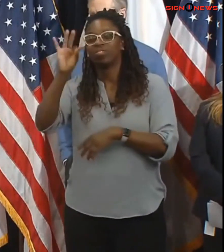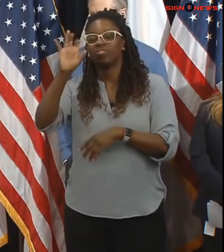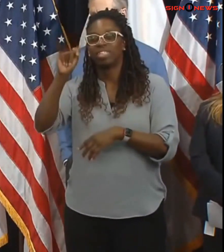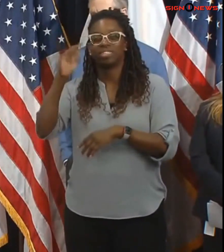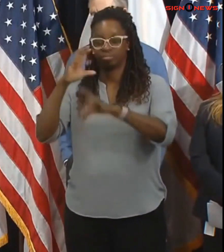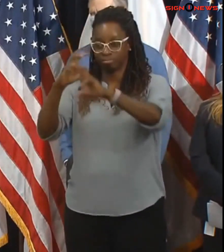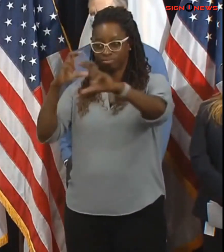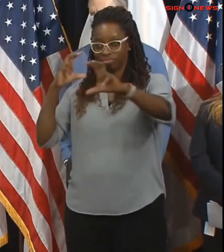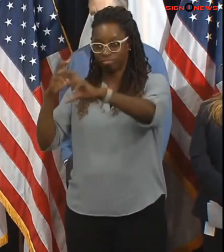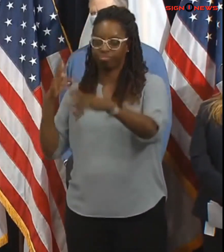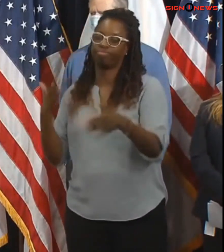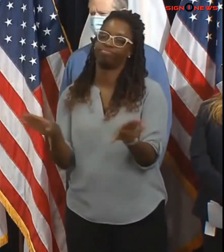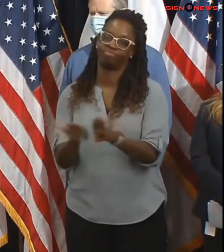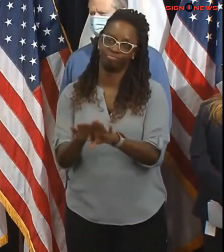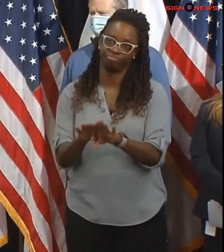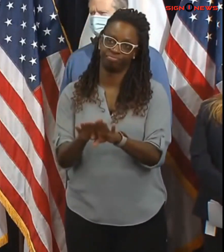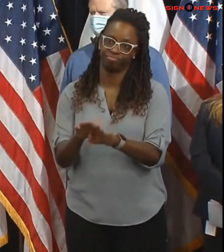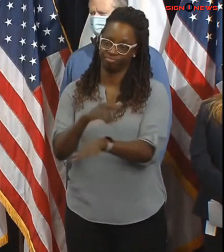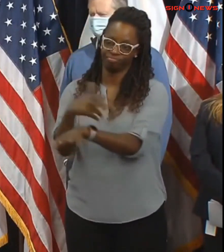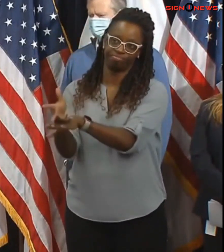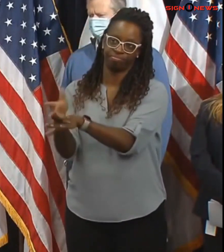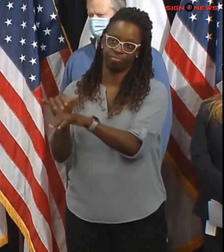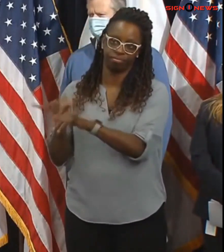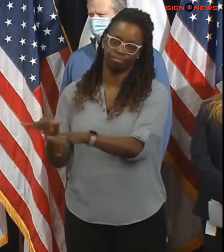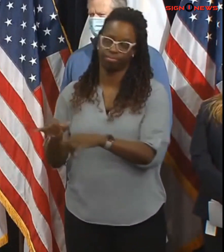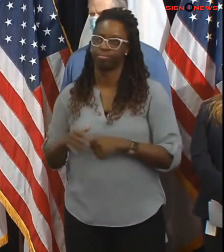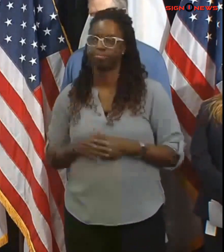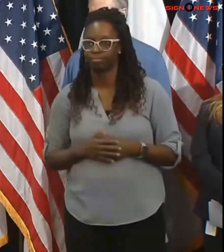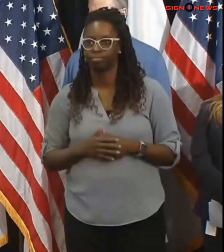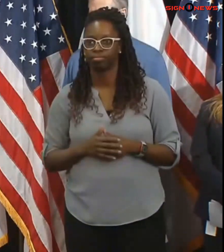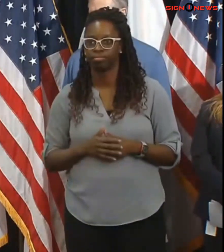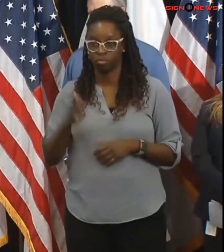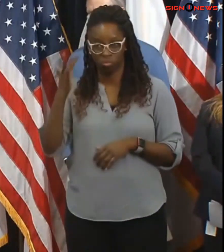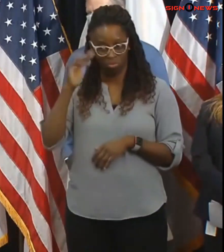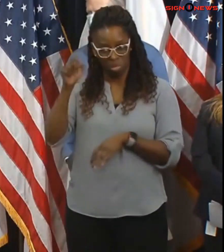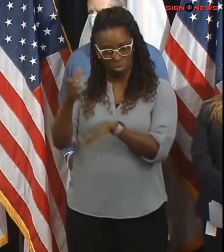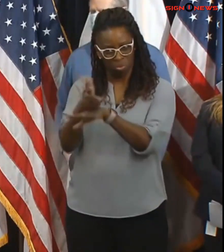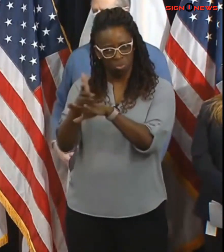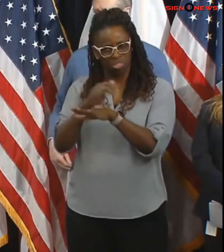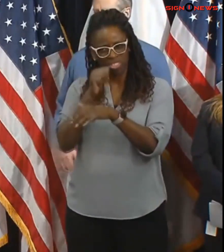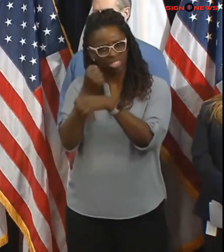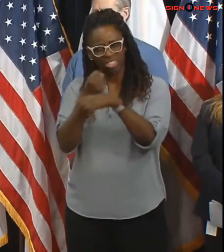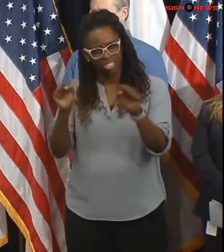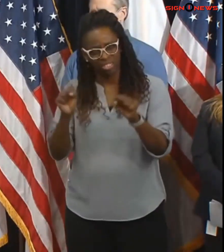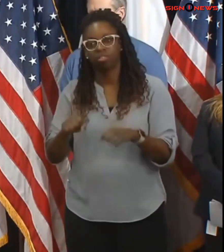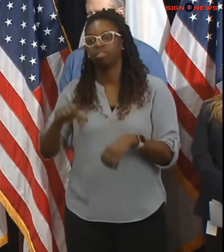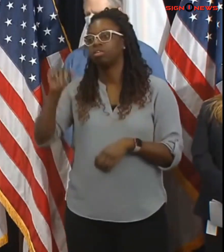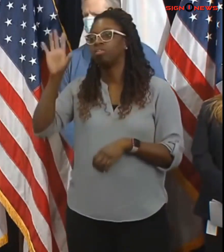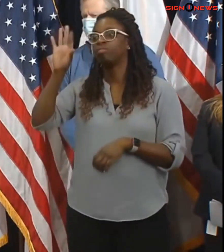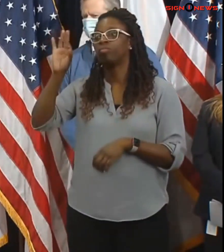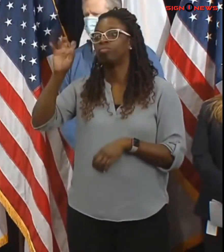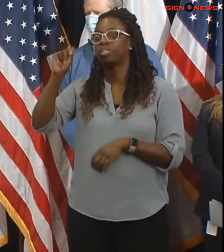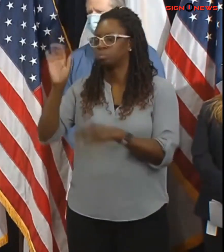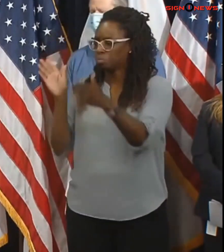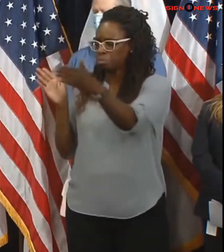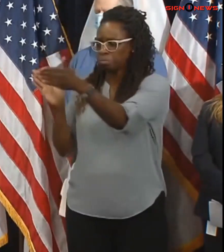they they they struggle relative to our 40 footers in the snow and as a preemptive uh move we're going to take them out of service